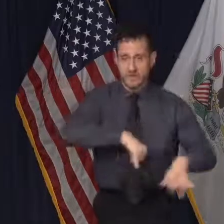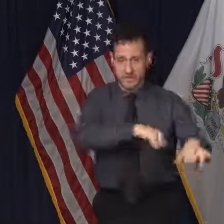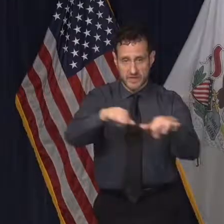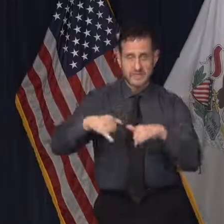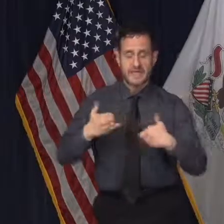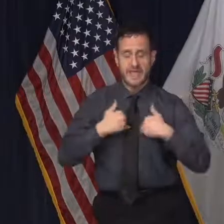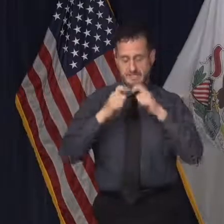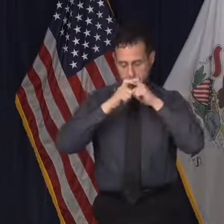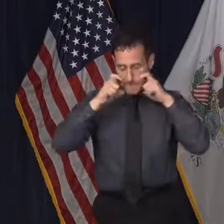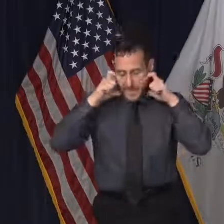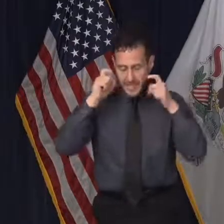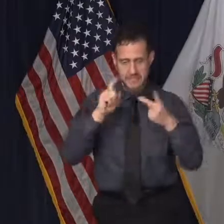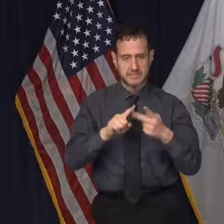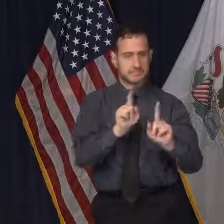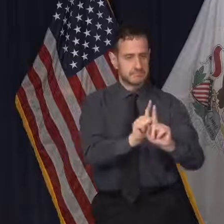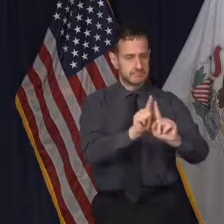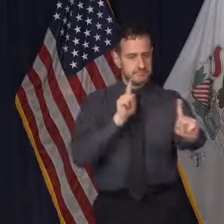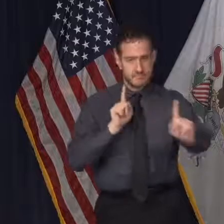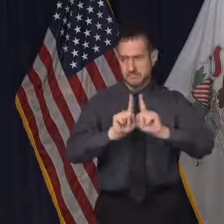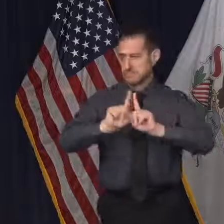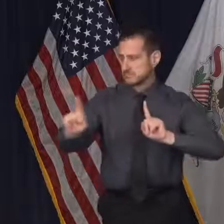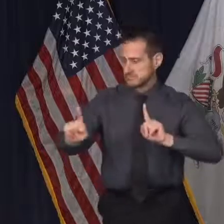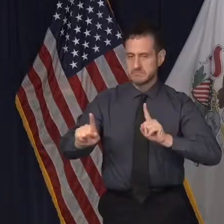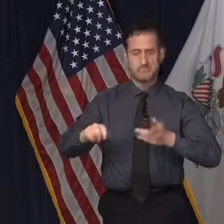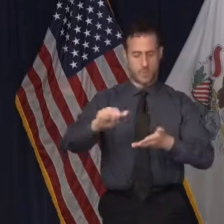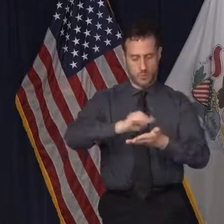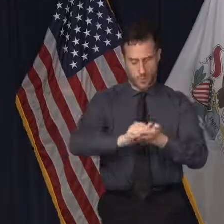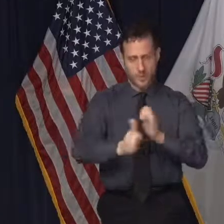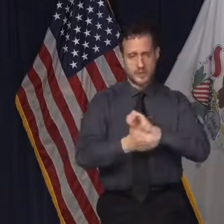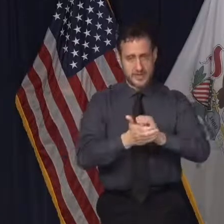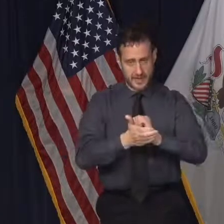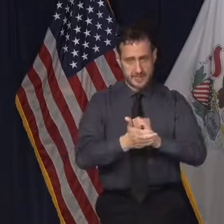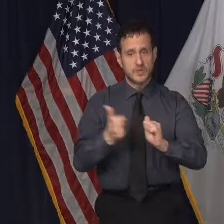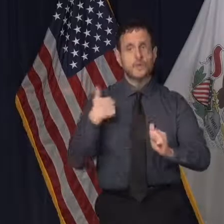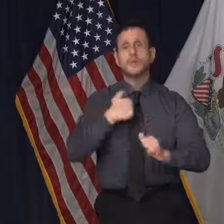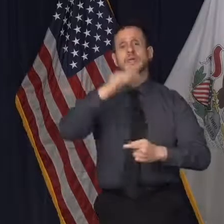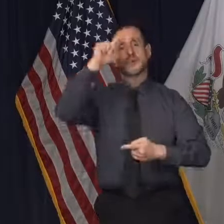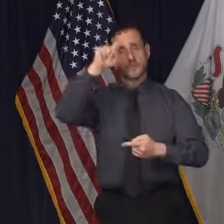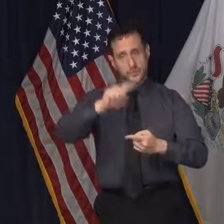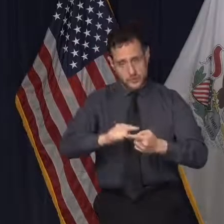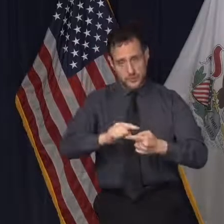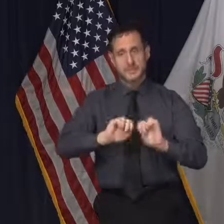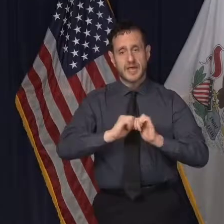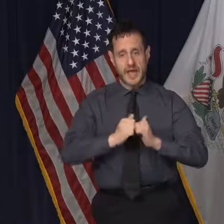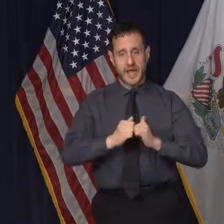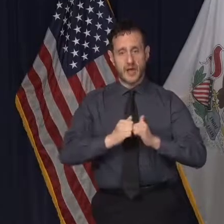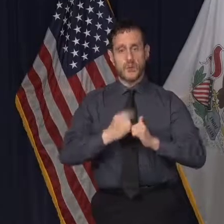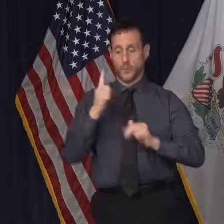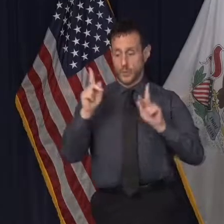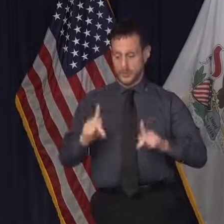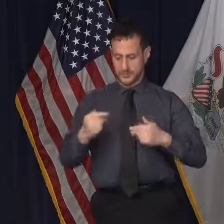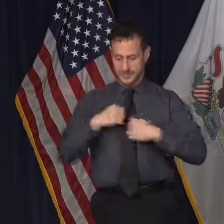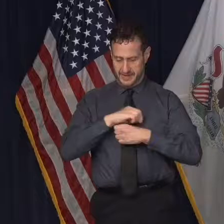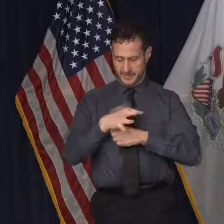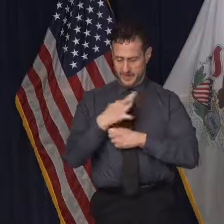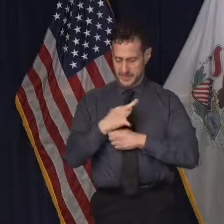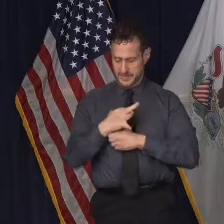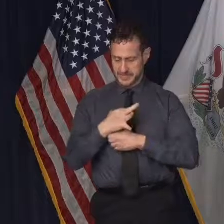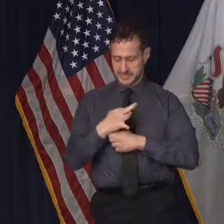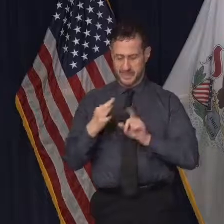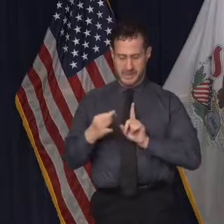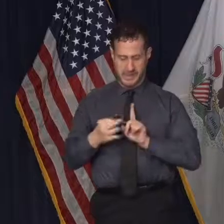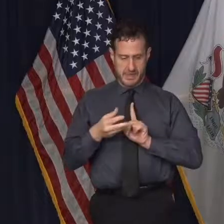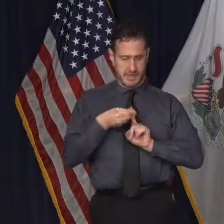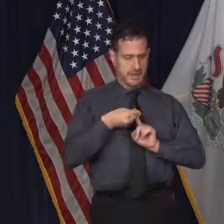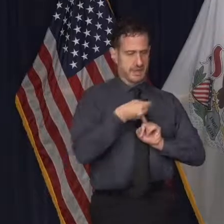our hands, we can help reduce that effective R. If you recall, that is the number that tells us how